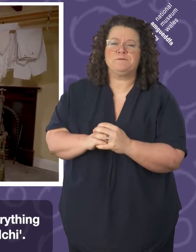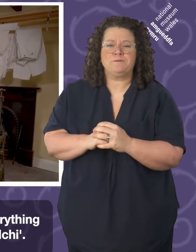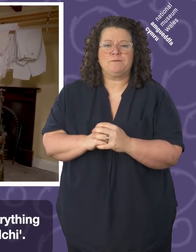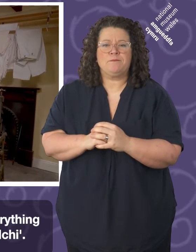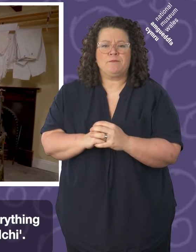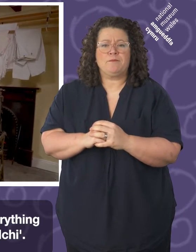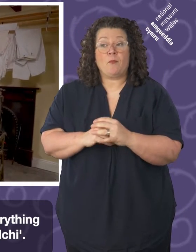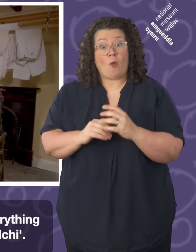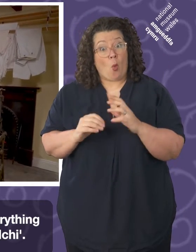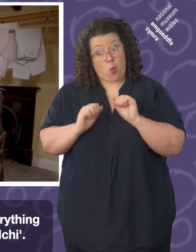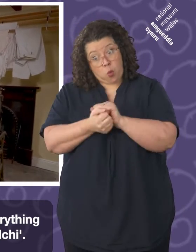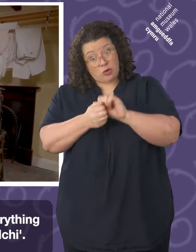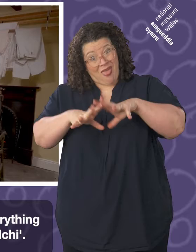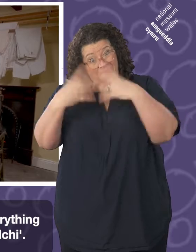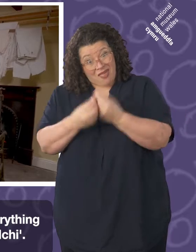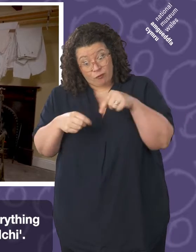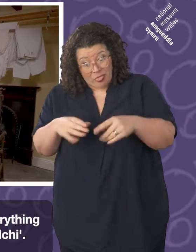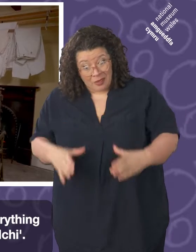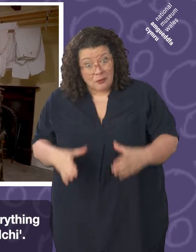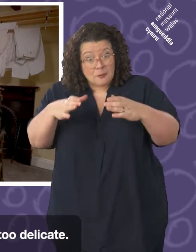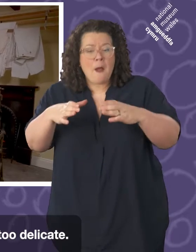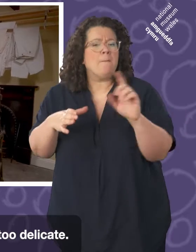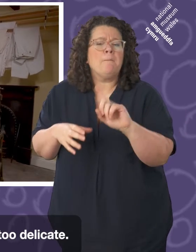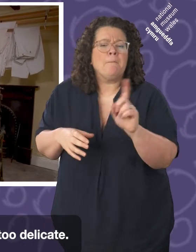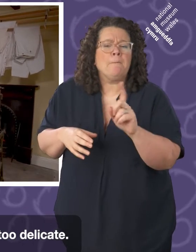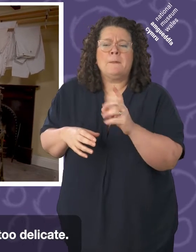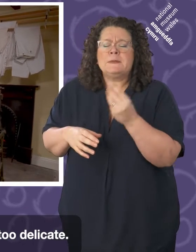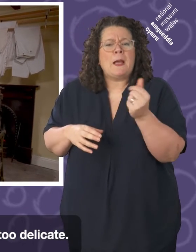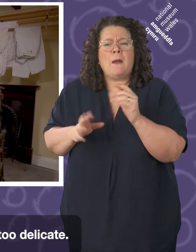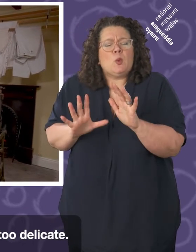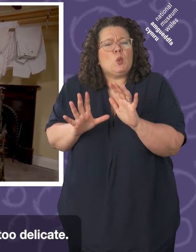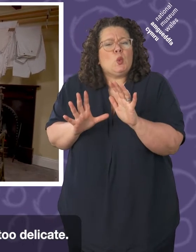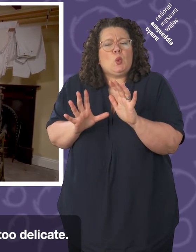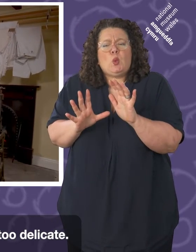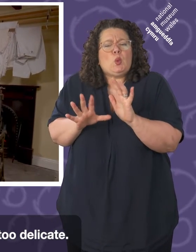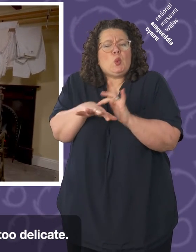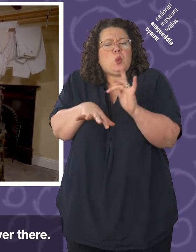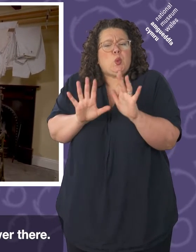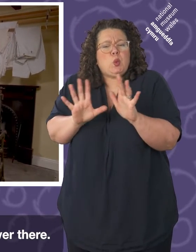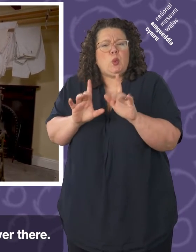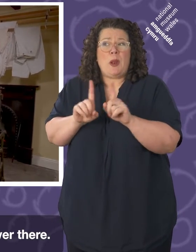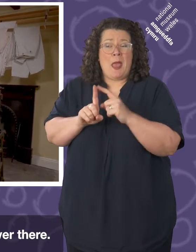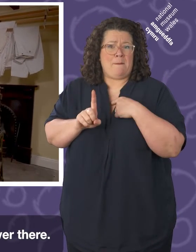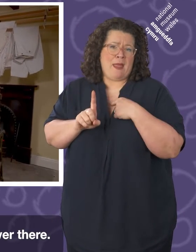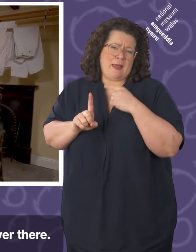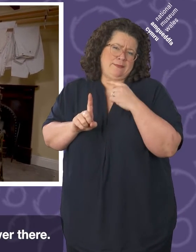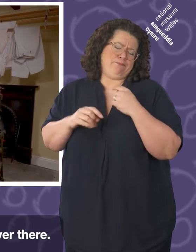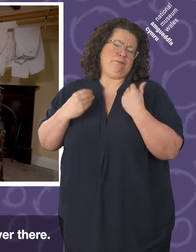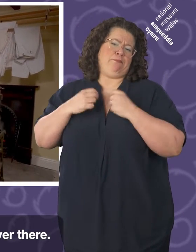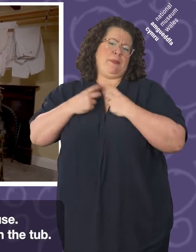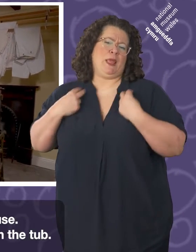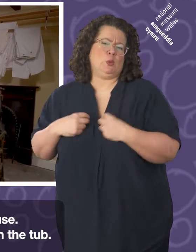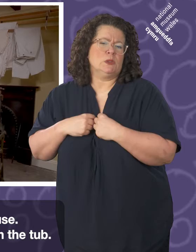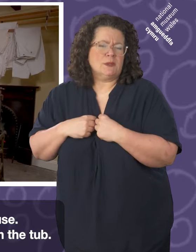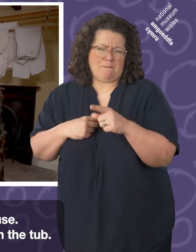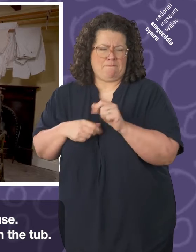I don't wash everything in the tub golchi. No, some things are too delicate, like my blouse over